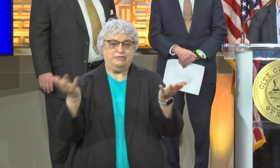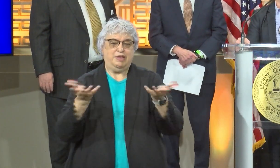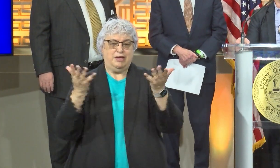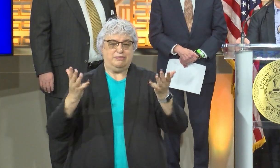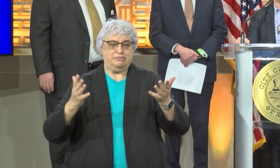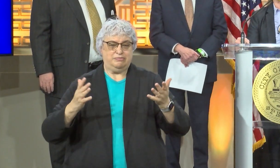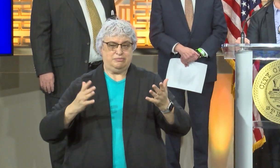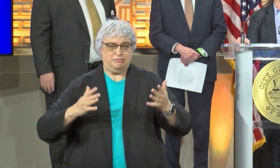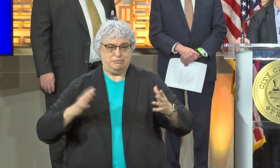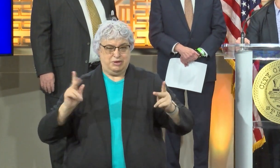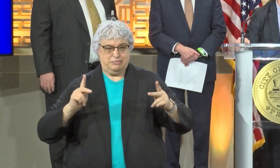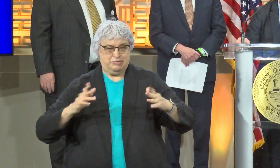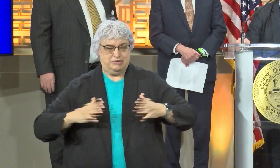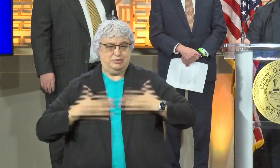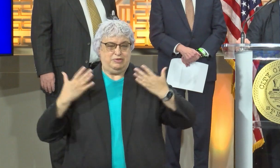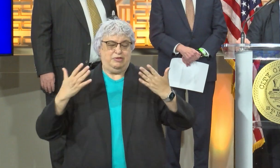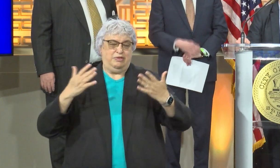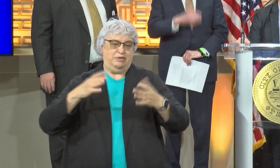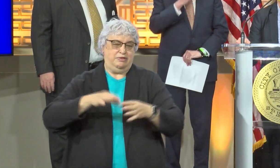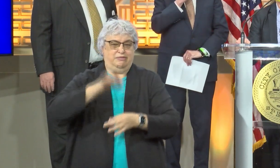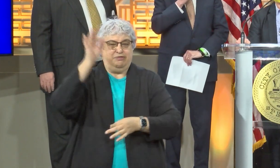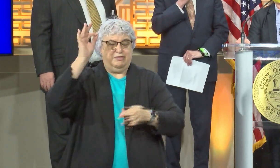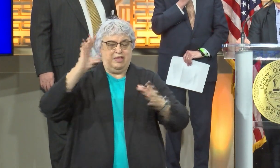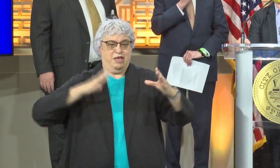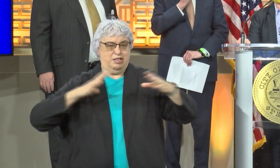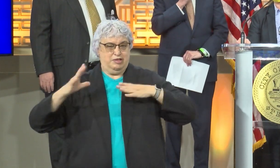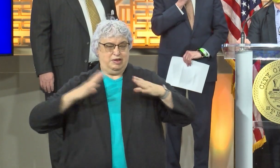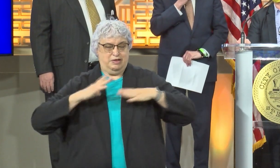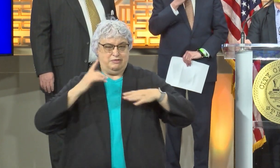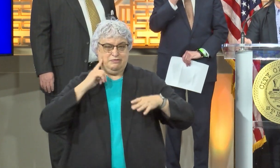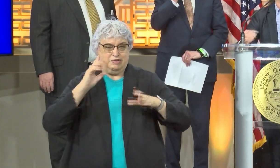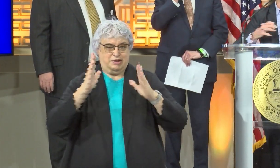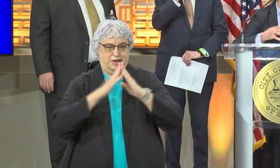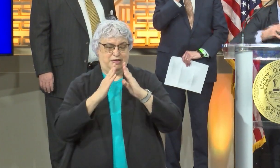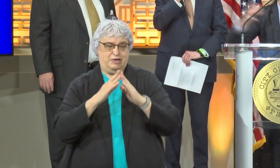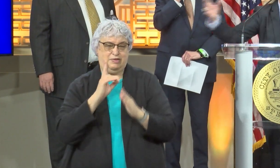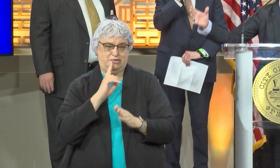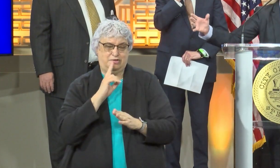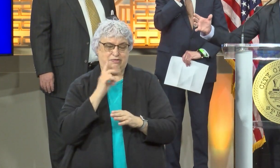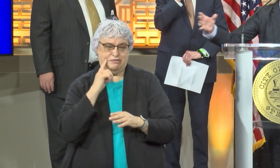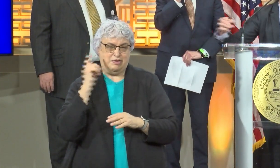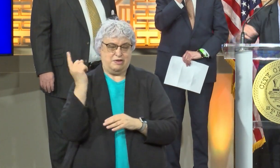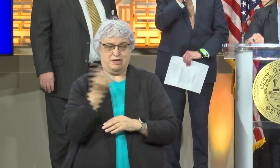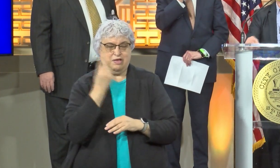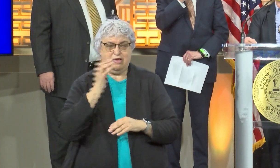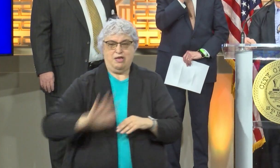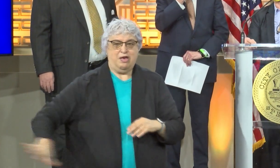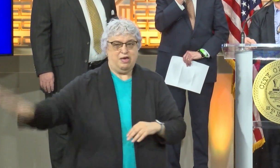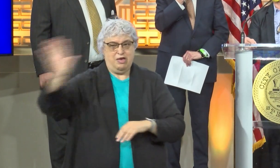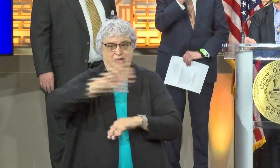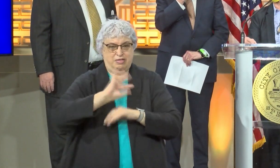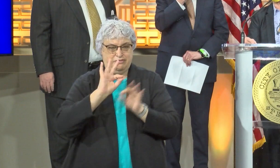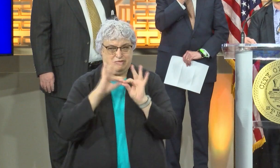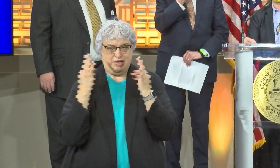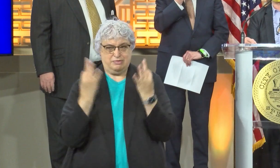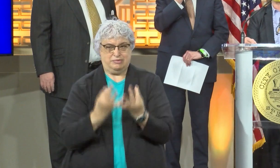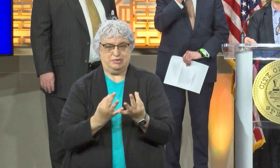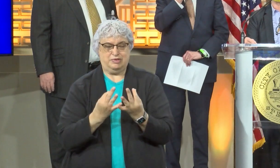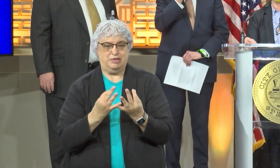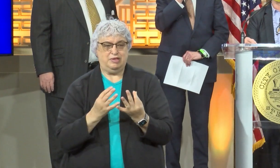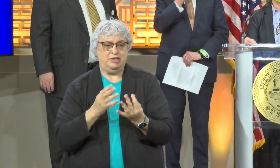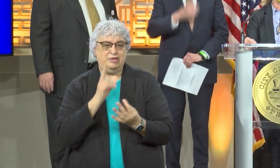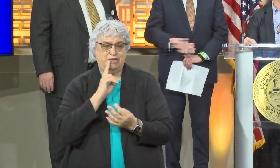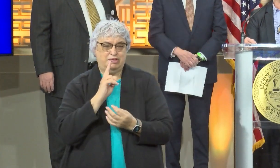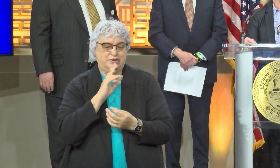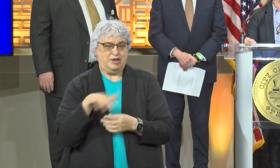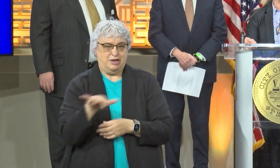spirits through holiday decor for downtown Houston, but really for all families throughout the greater Houston